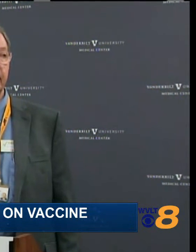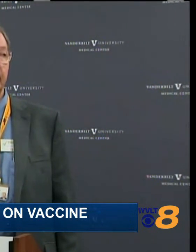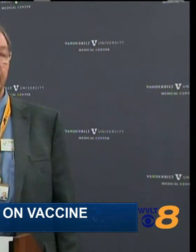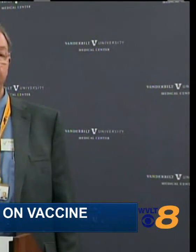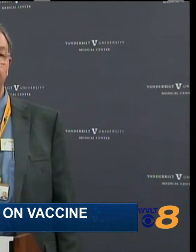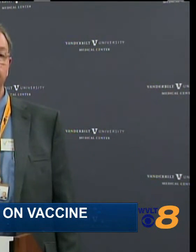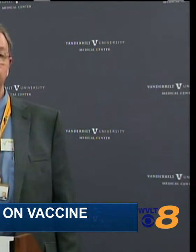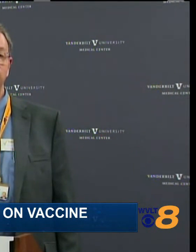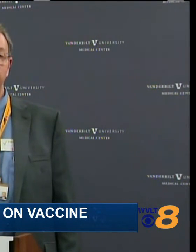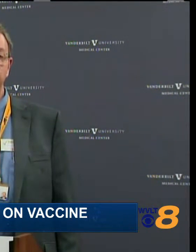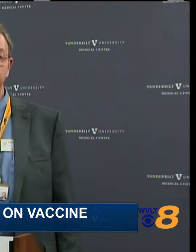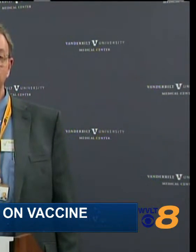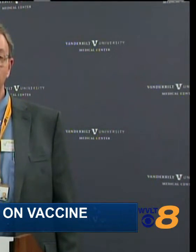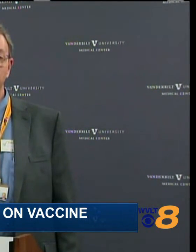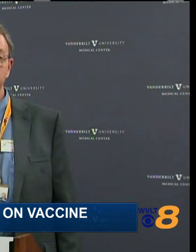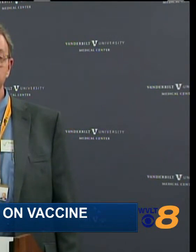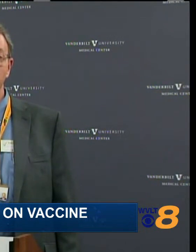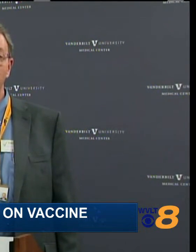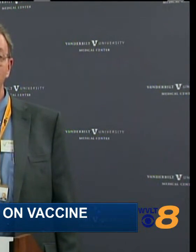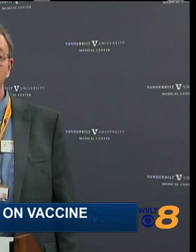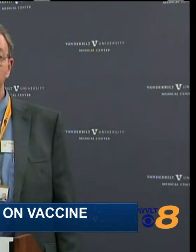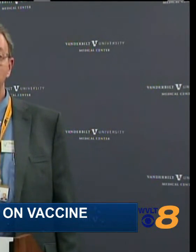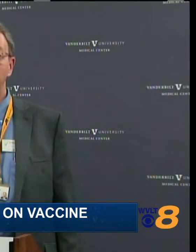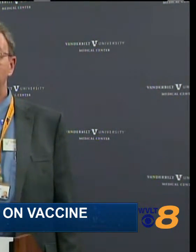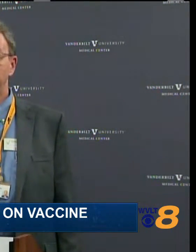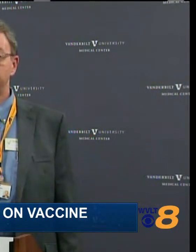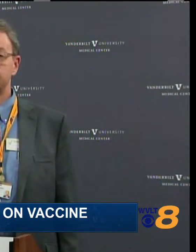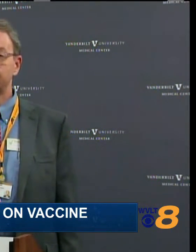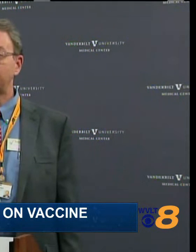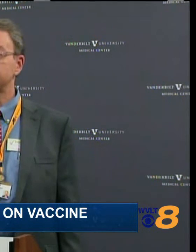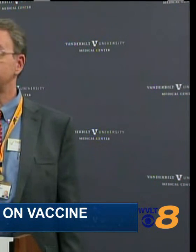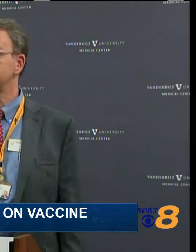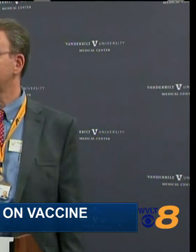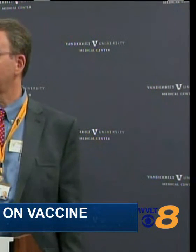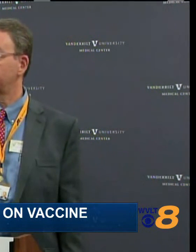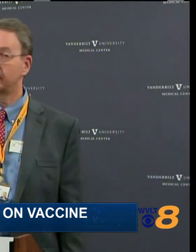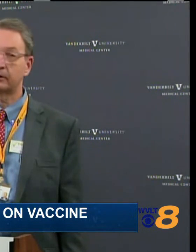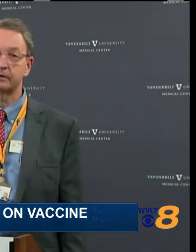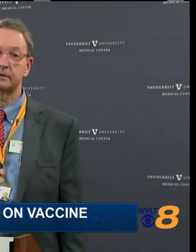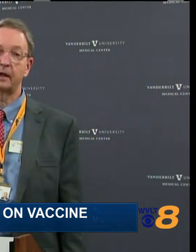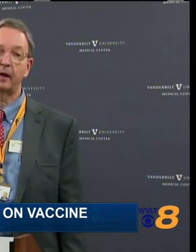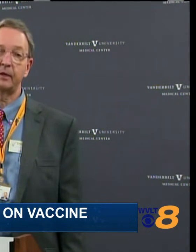1,200 of our frontline healthcare workers tomorrow. There's a